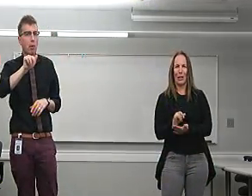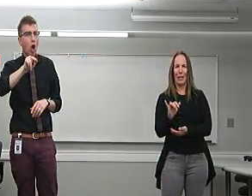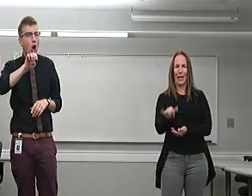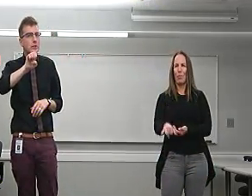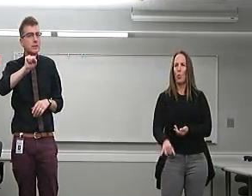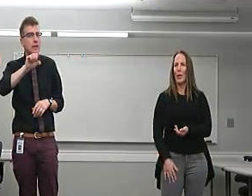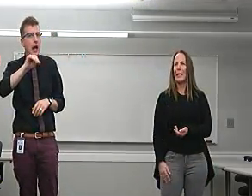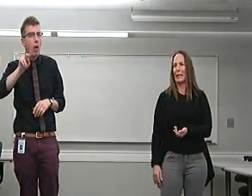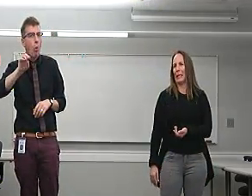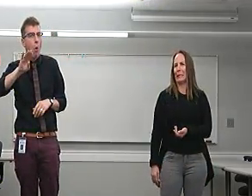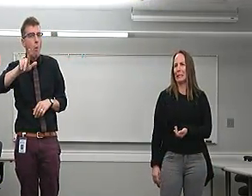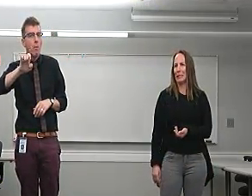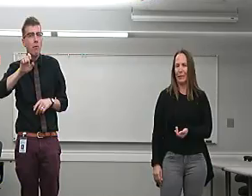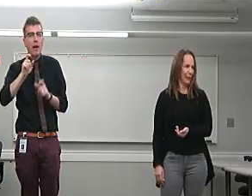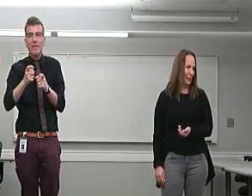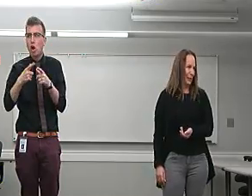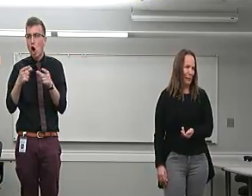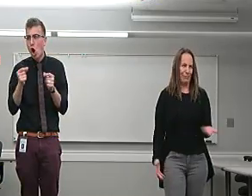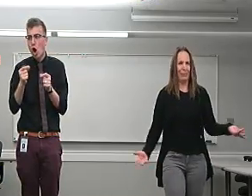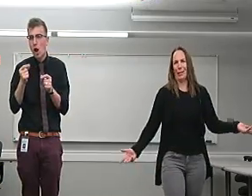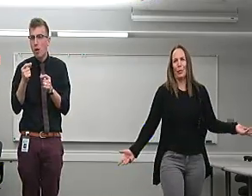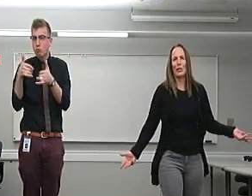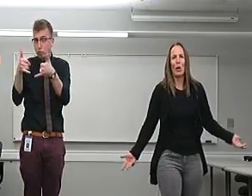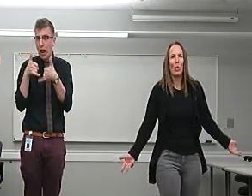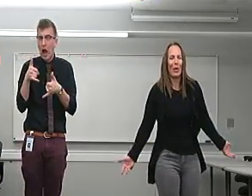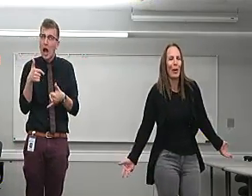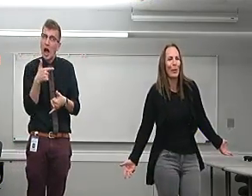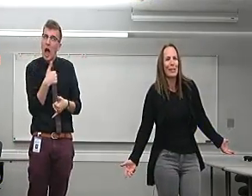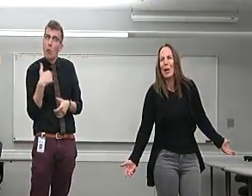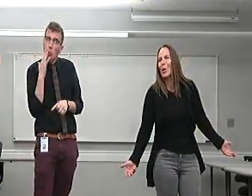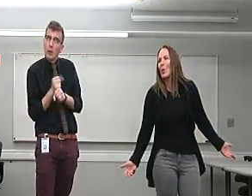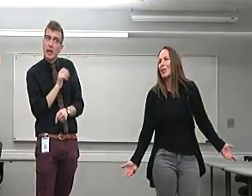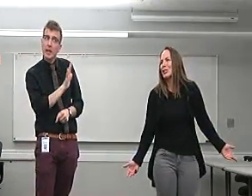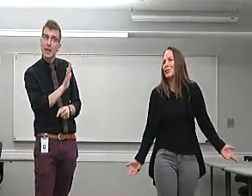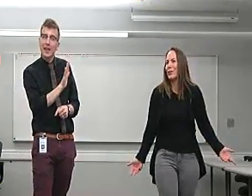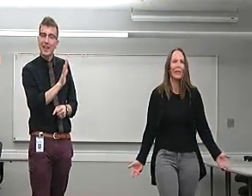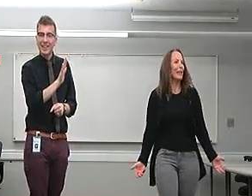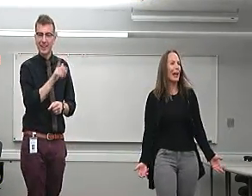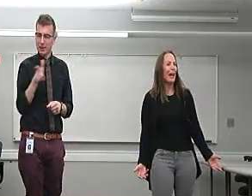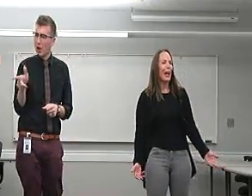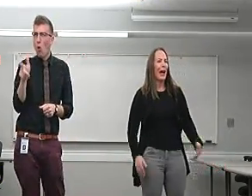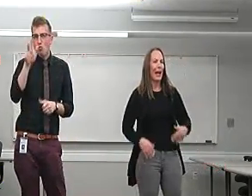this. There was no question